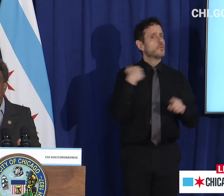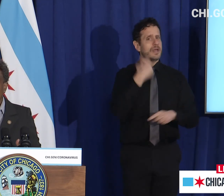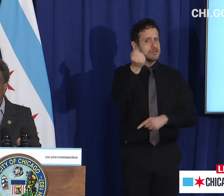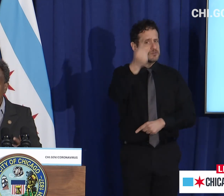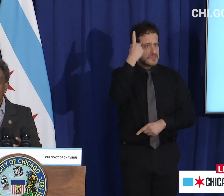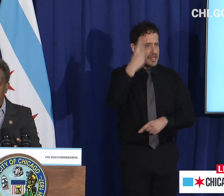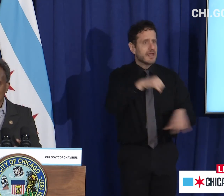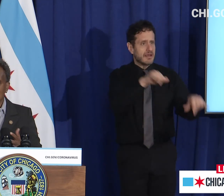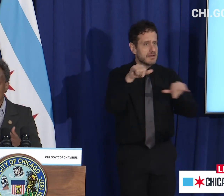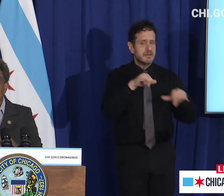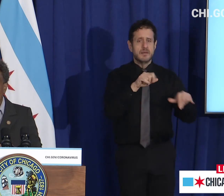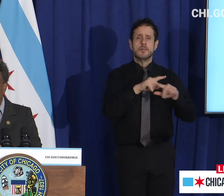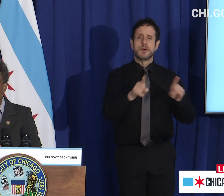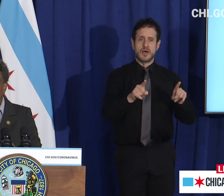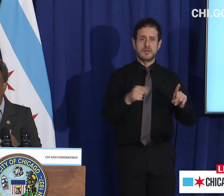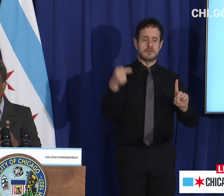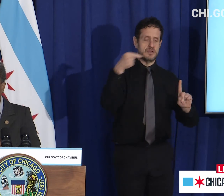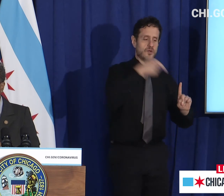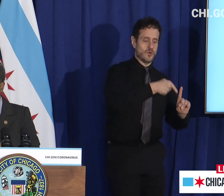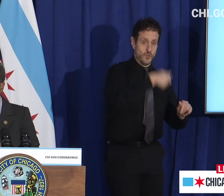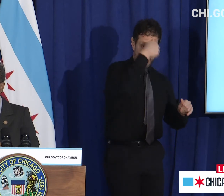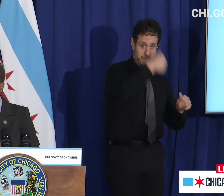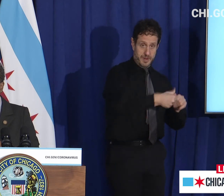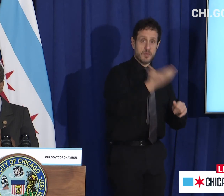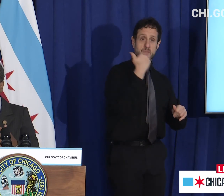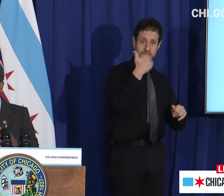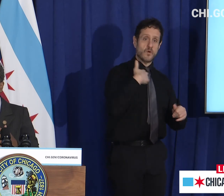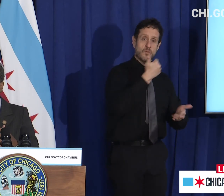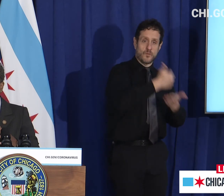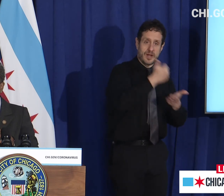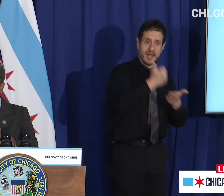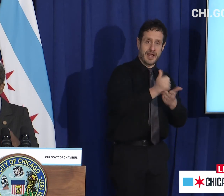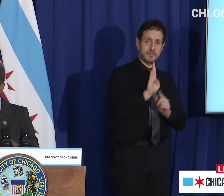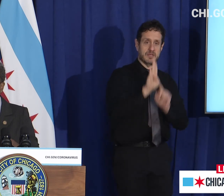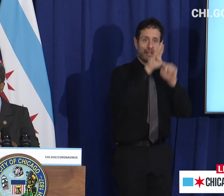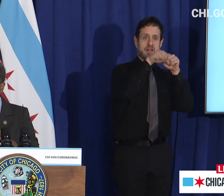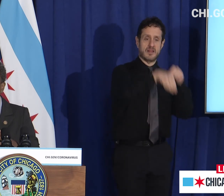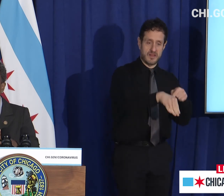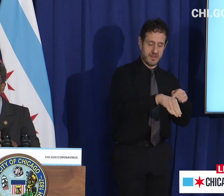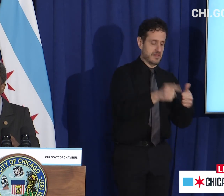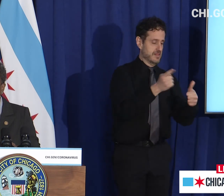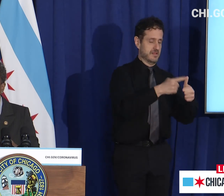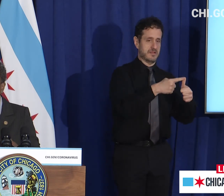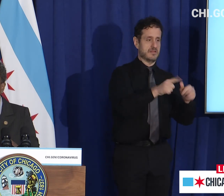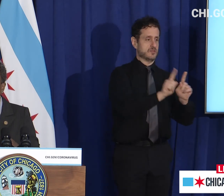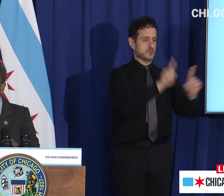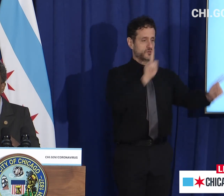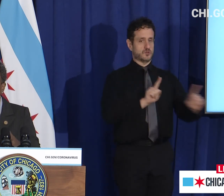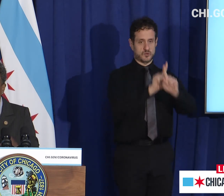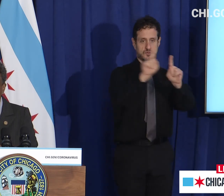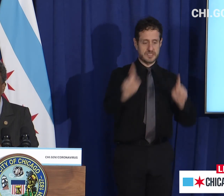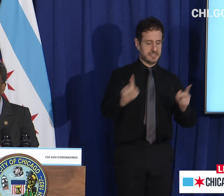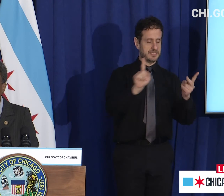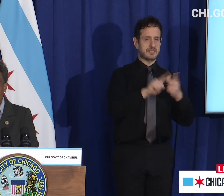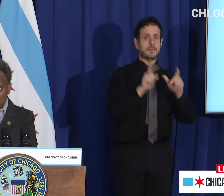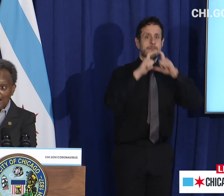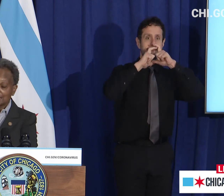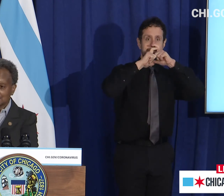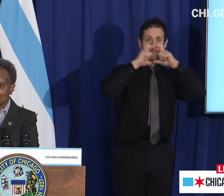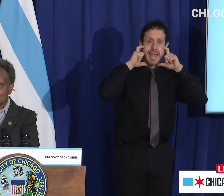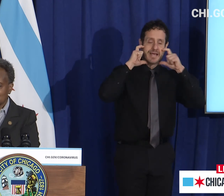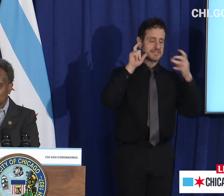to what served us well before, which is social distancing, mask wearing, limiting